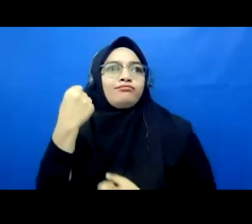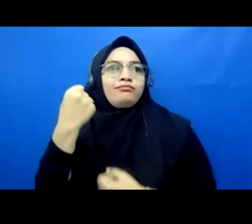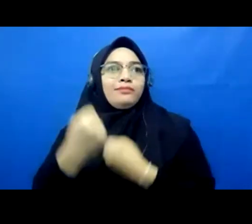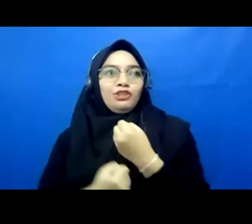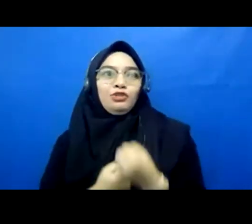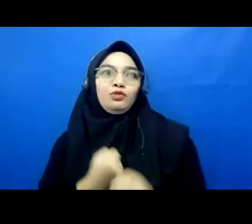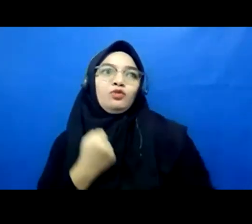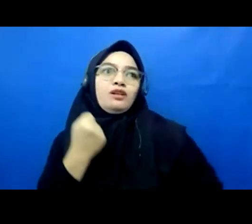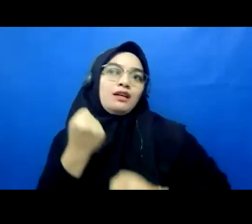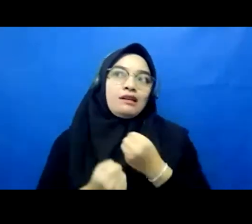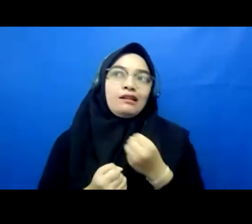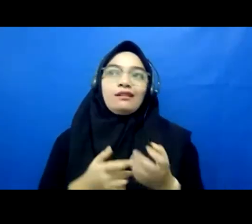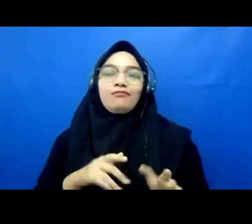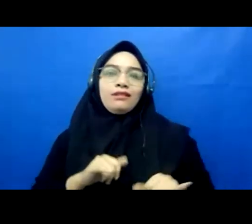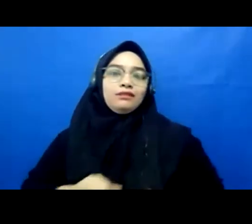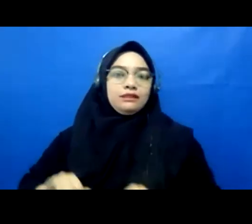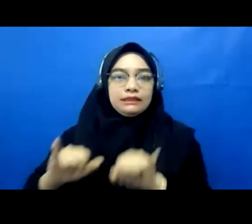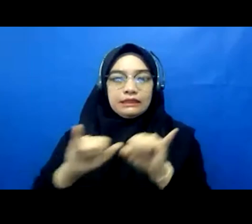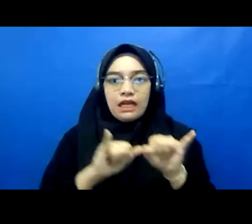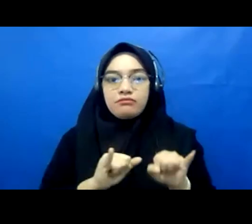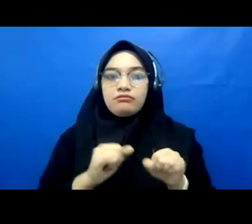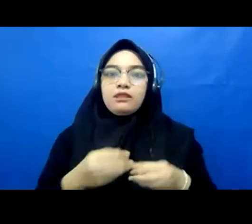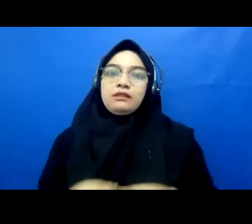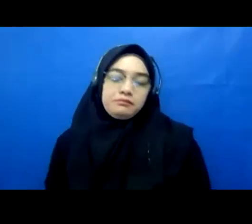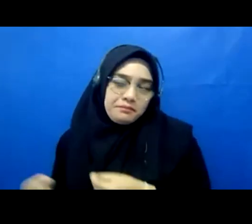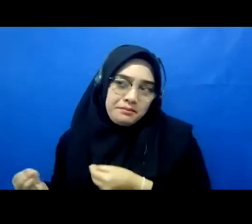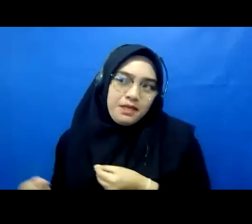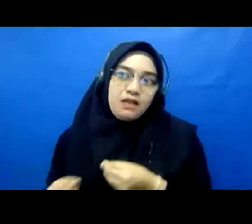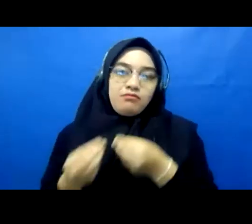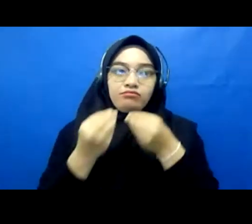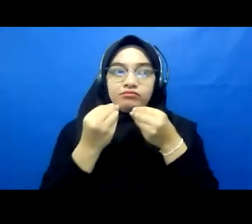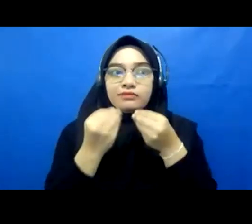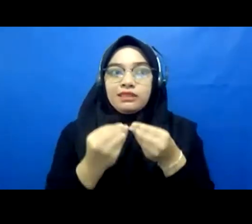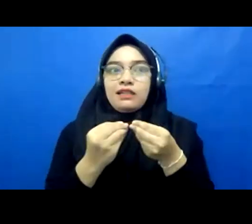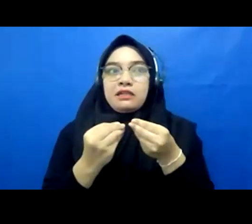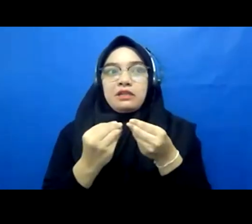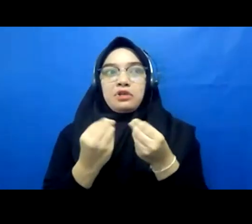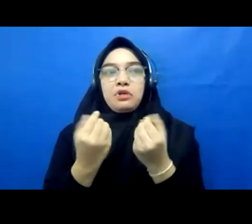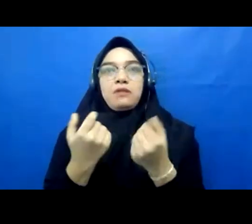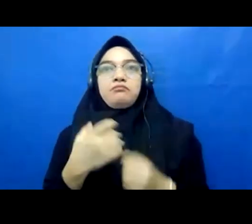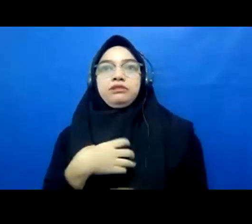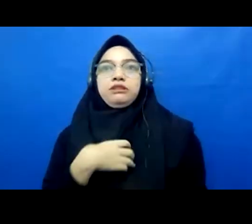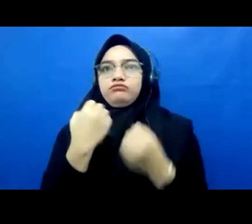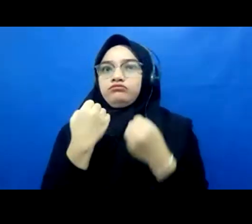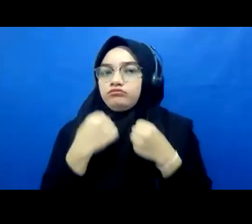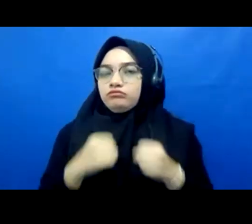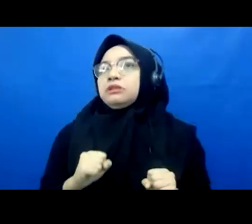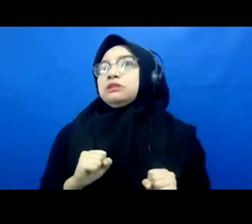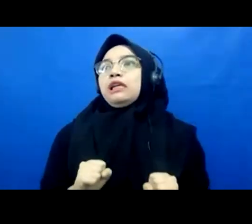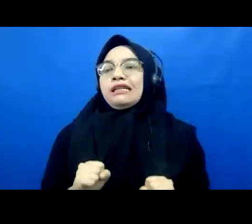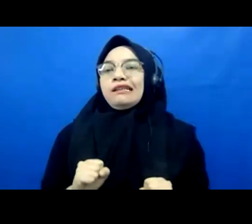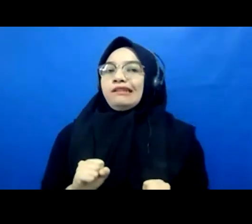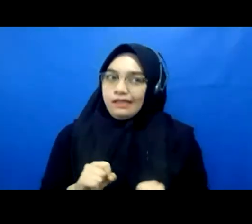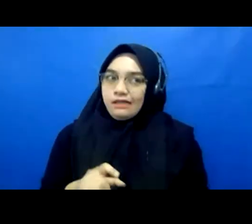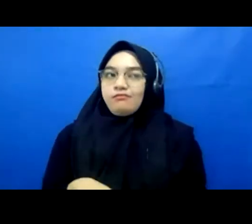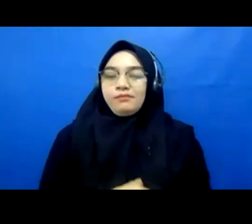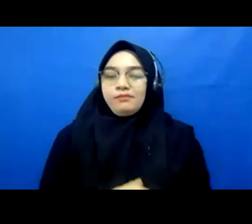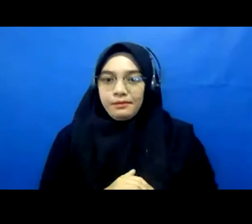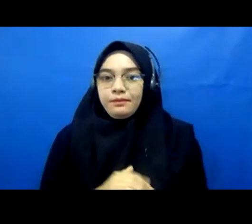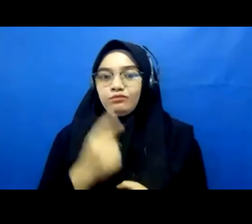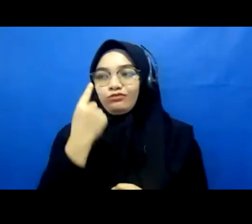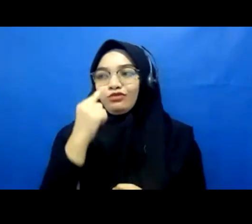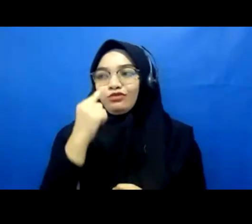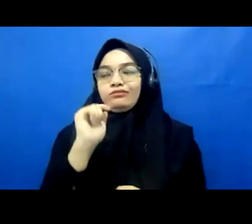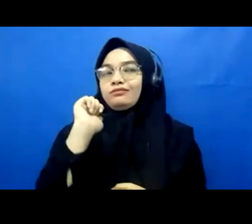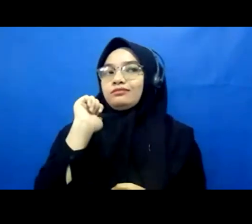bringing dignity, bring about that independence and that sense of self-worth for them to be